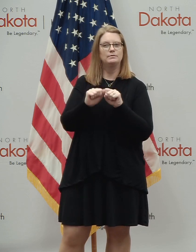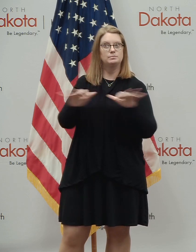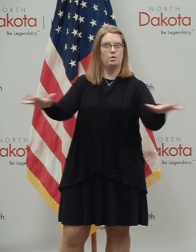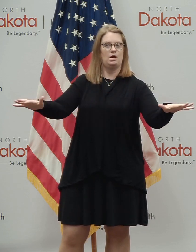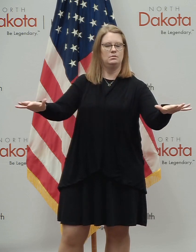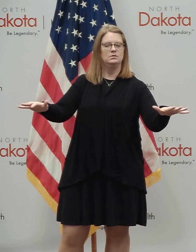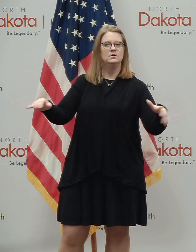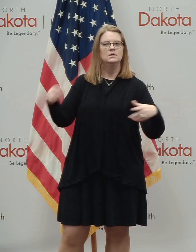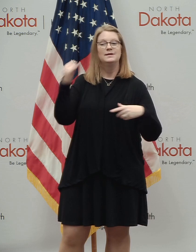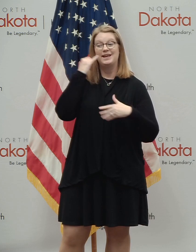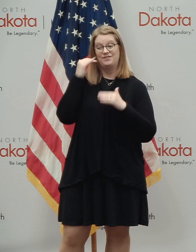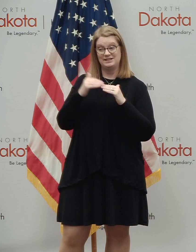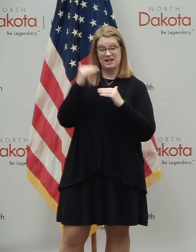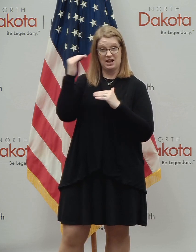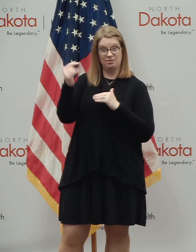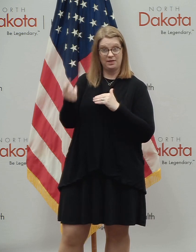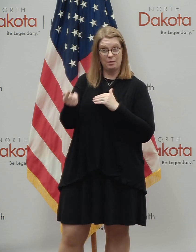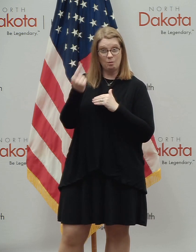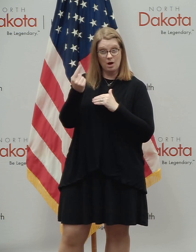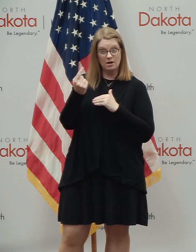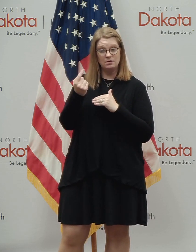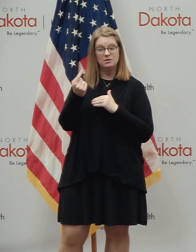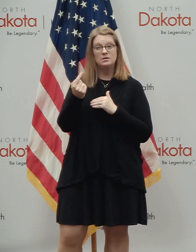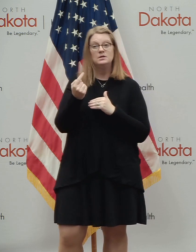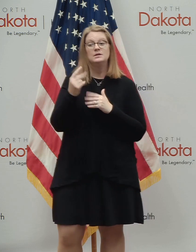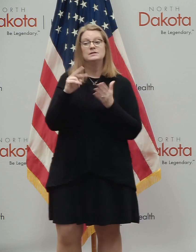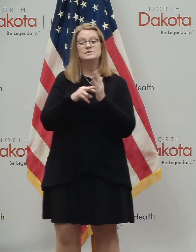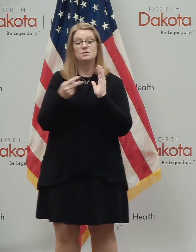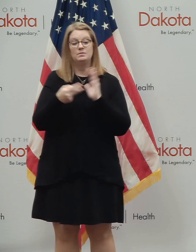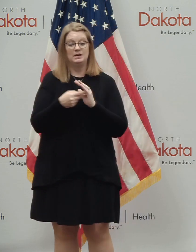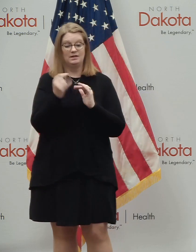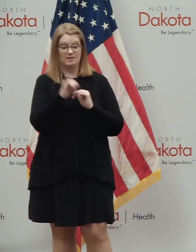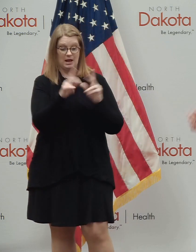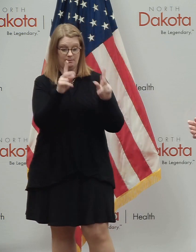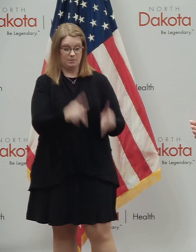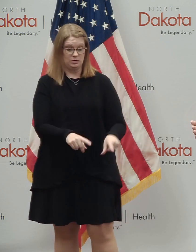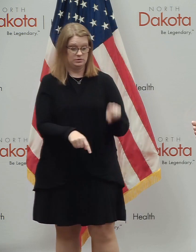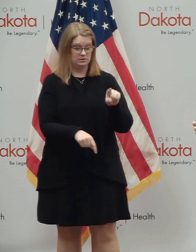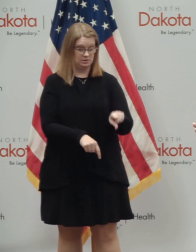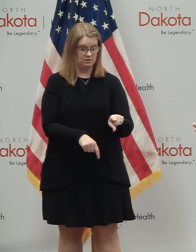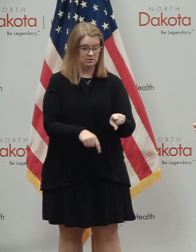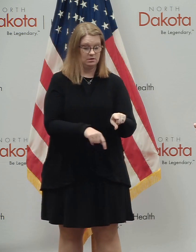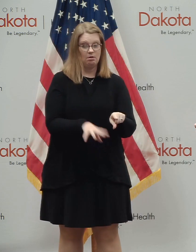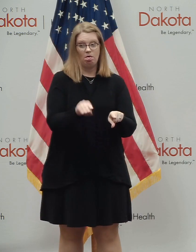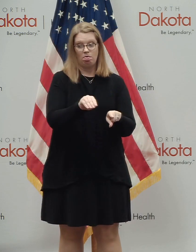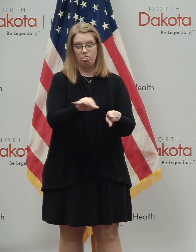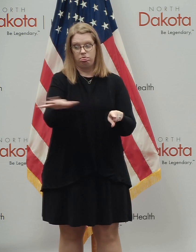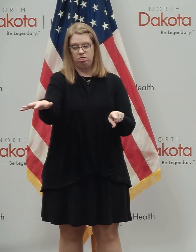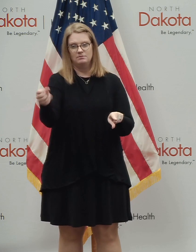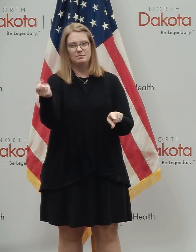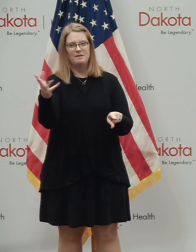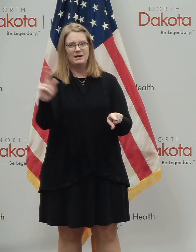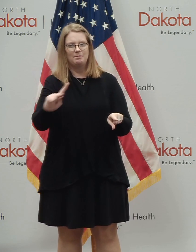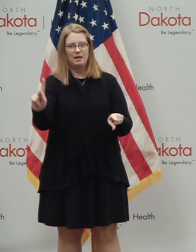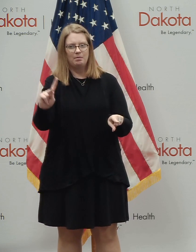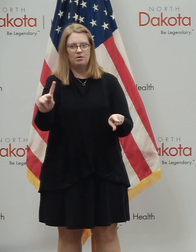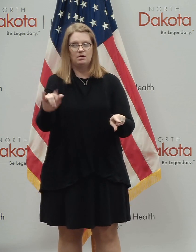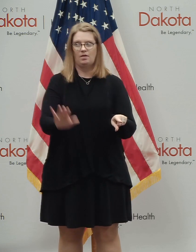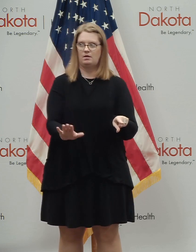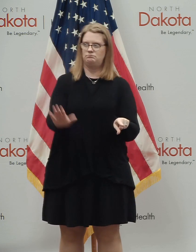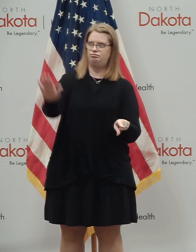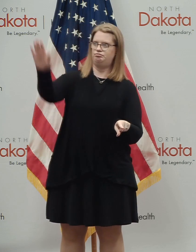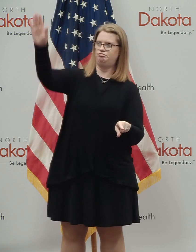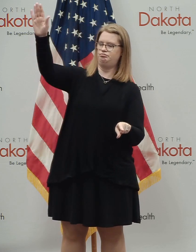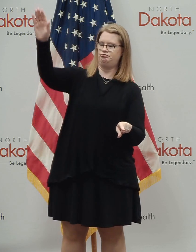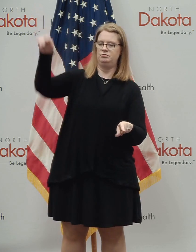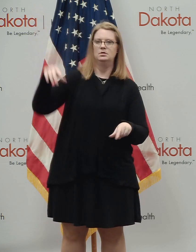rate of spread is higher than 1, then it means that every individual who's a positive case gives it to more than one other person, then our numbers continue to